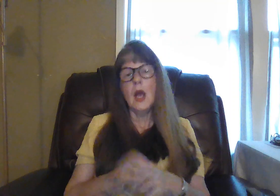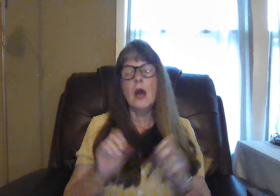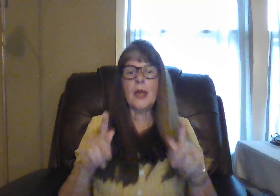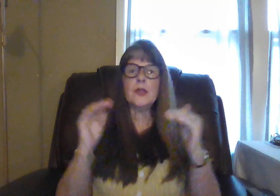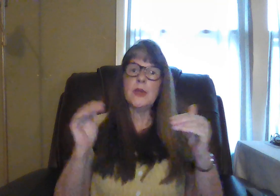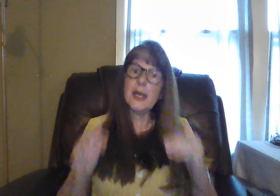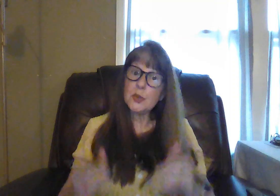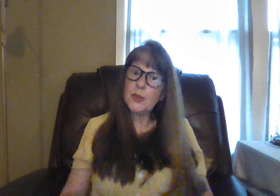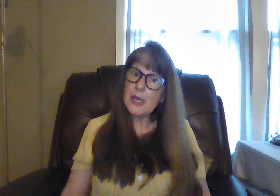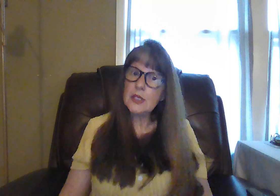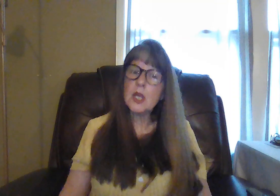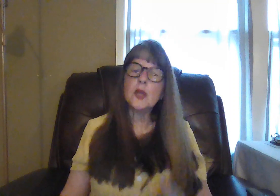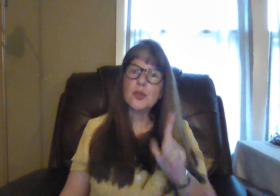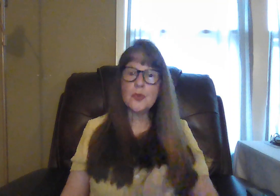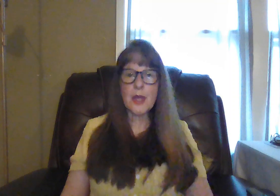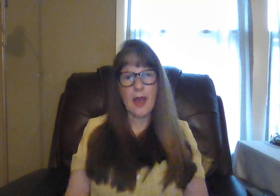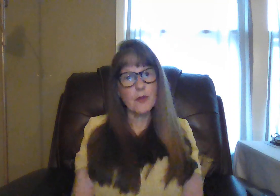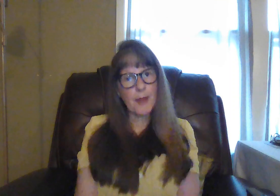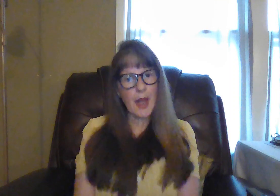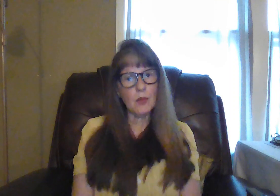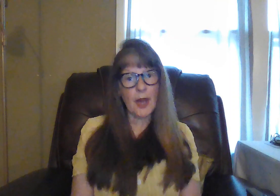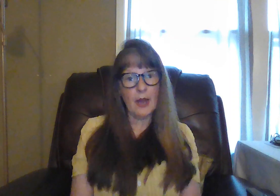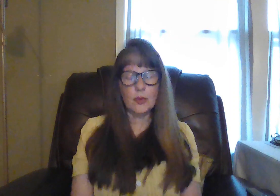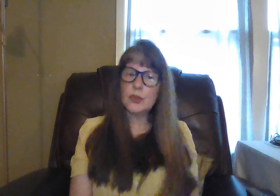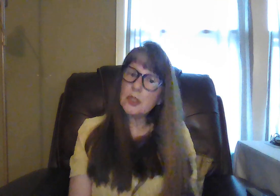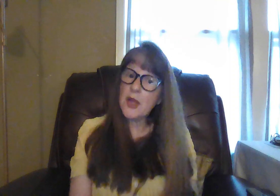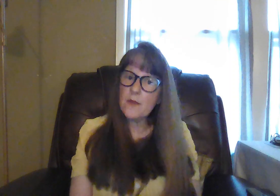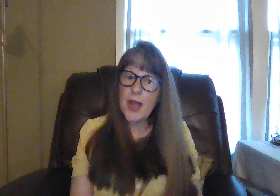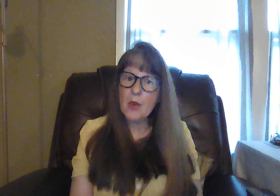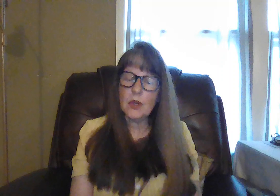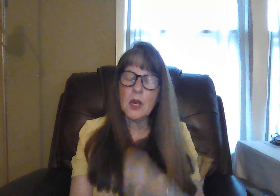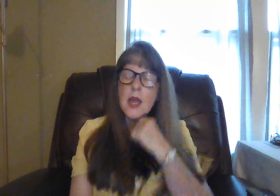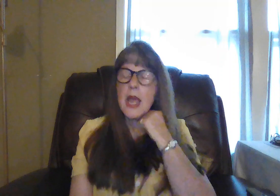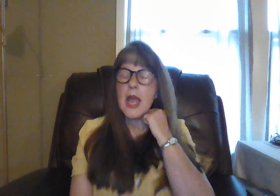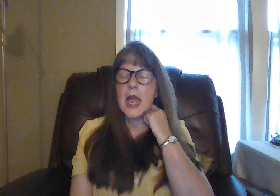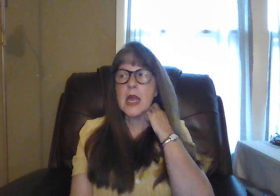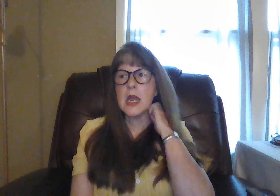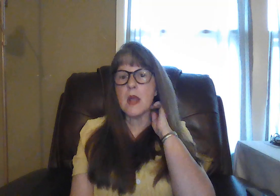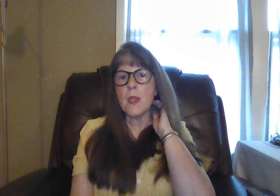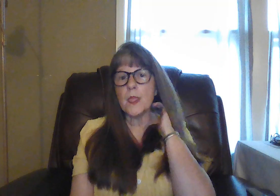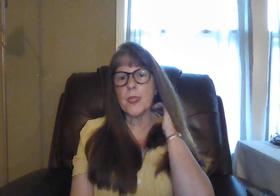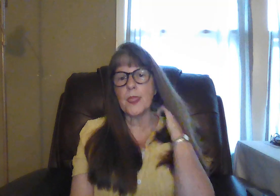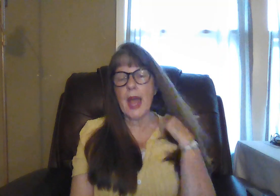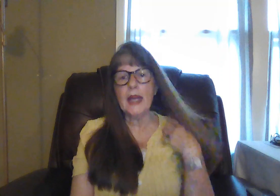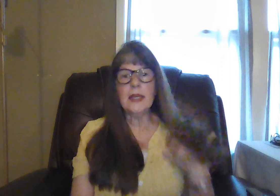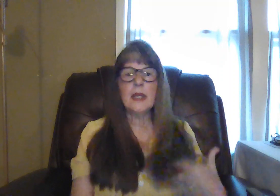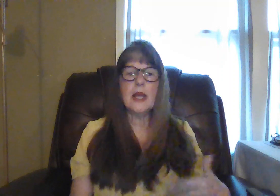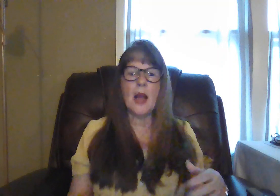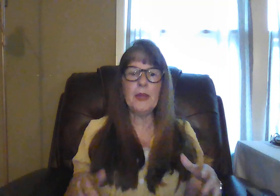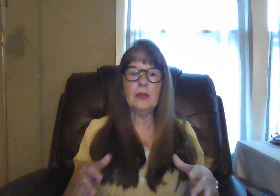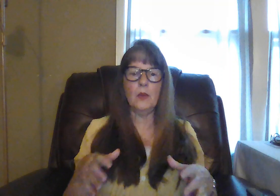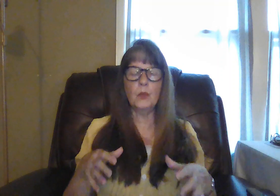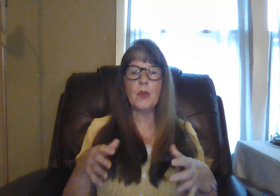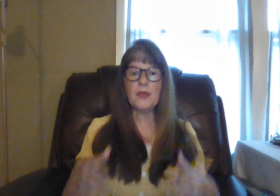Okay, so the next one is, do they have their power out, or you still have power? And that, when we think